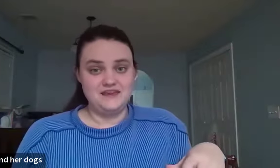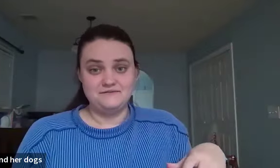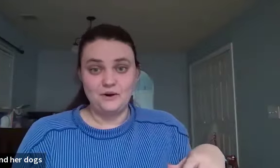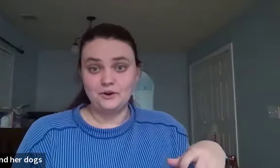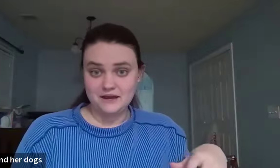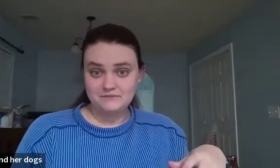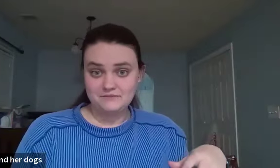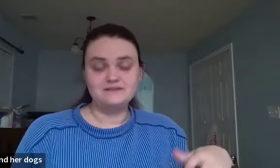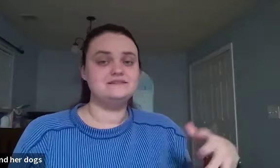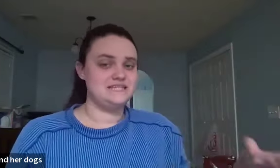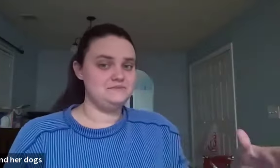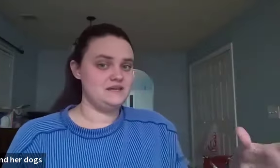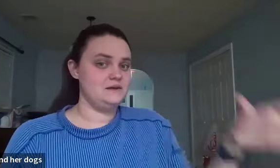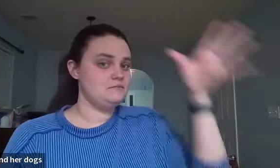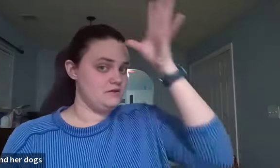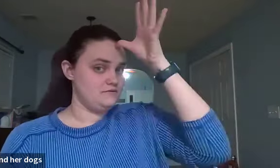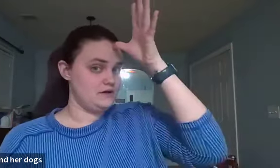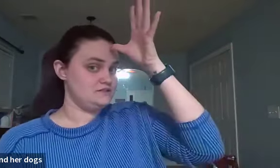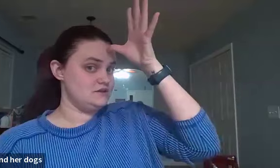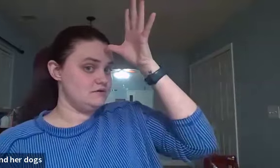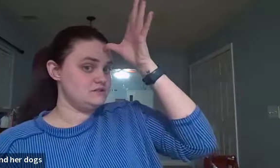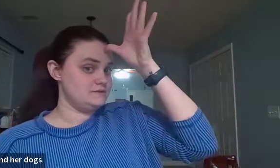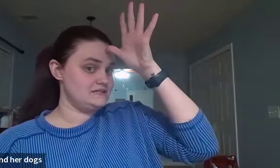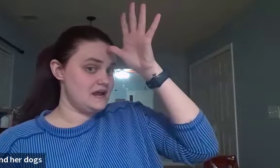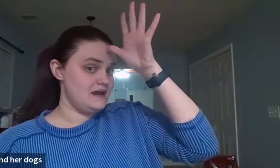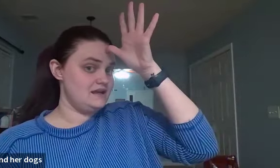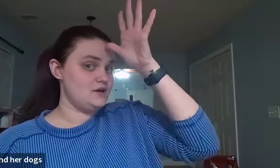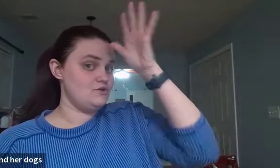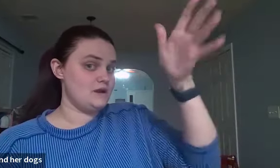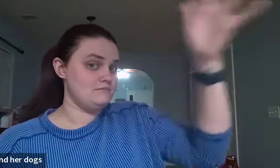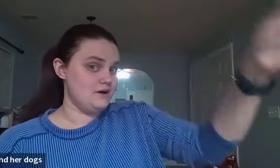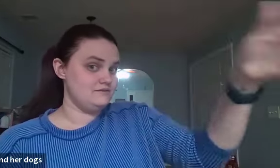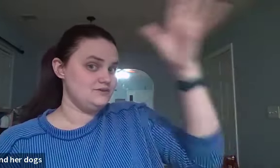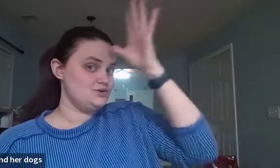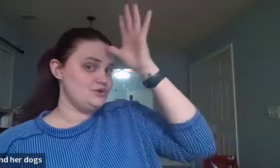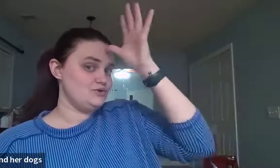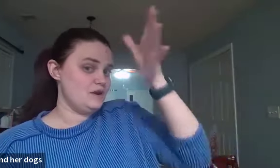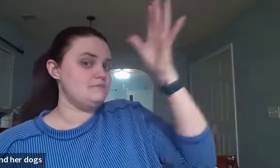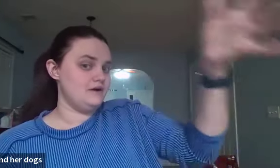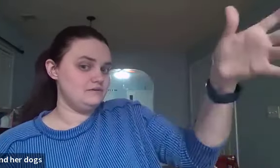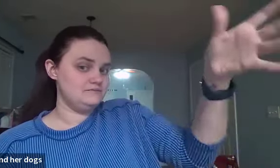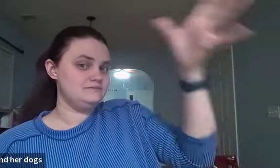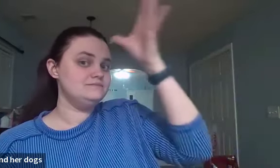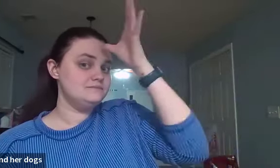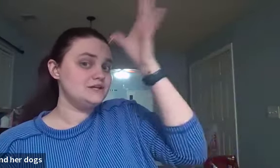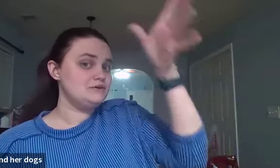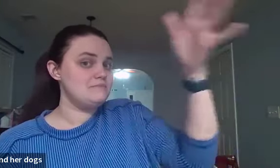Then for grandpa, same thing, but on the forehead. So start with dad and go grandpa, grandpa,